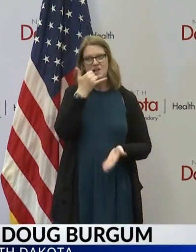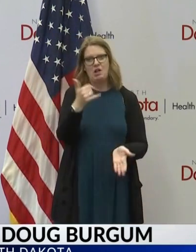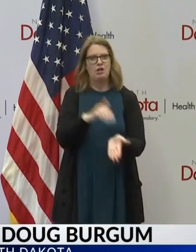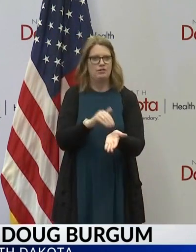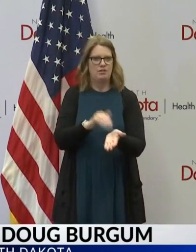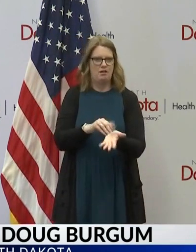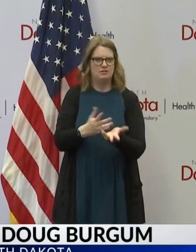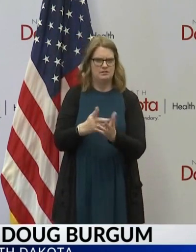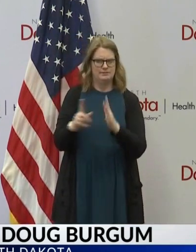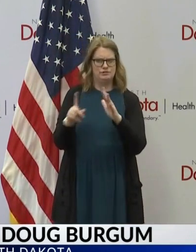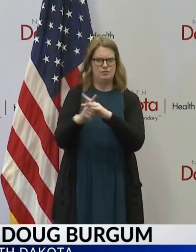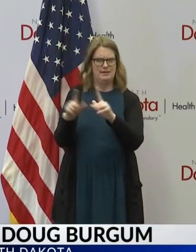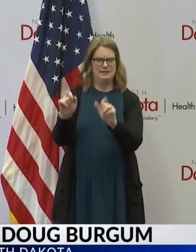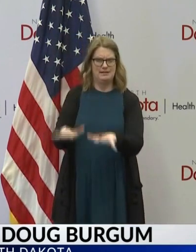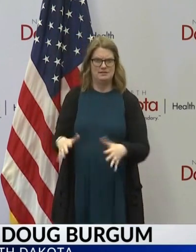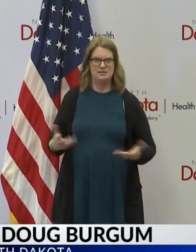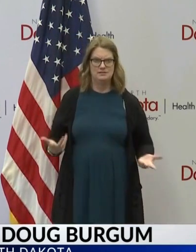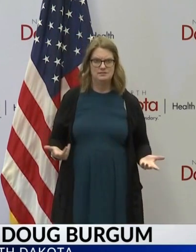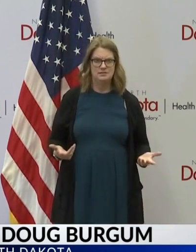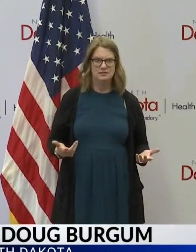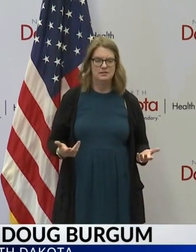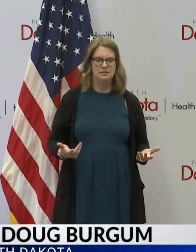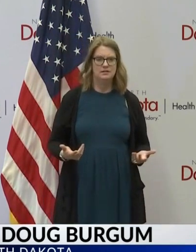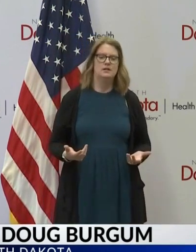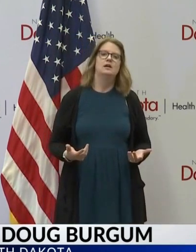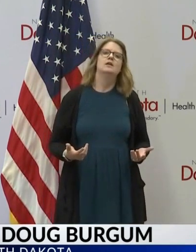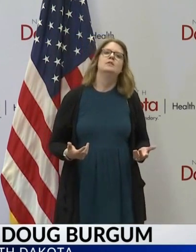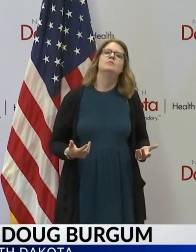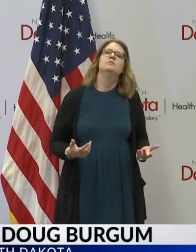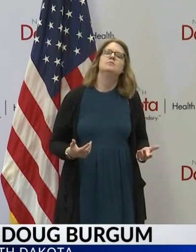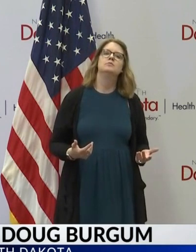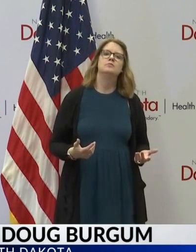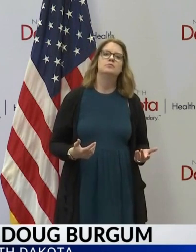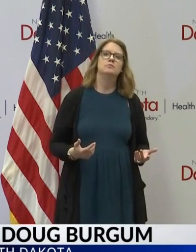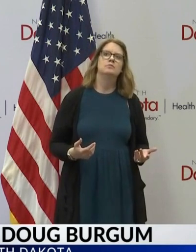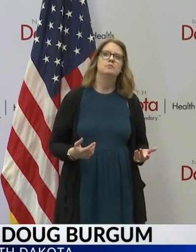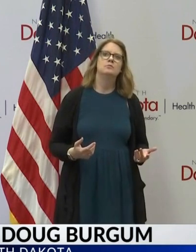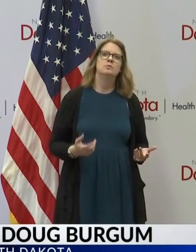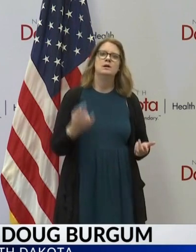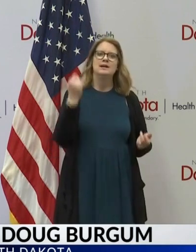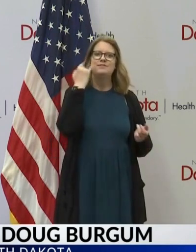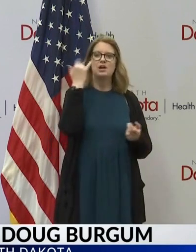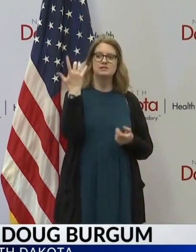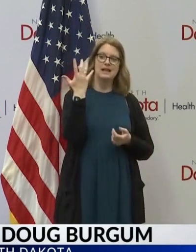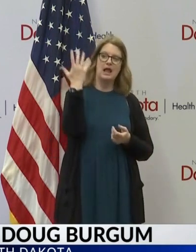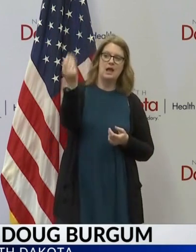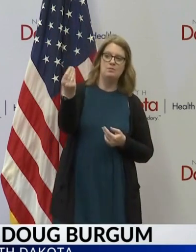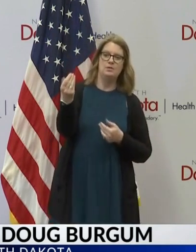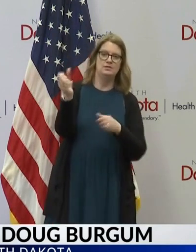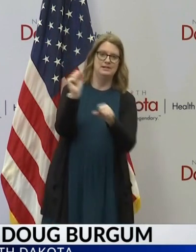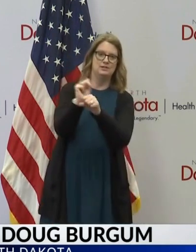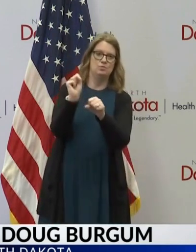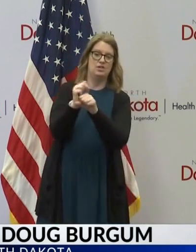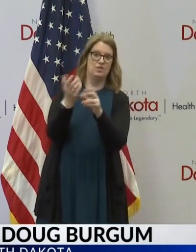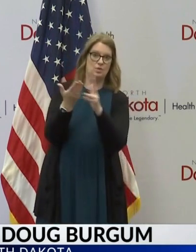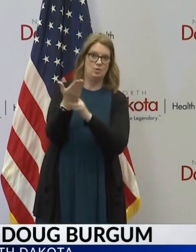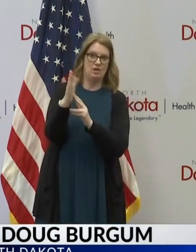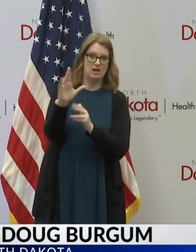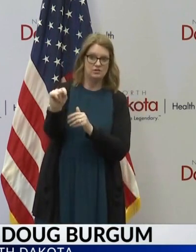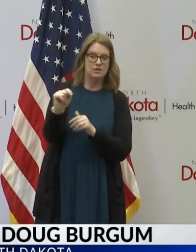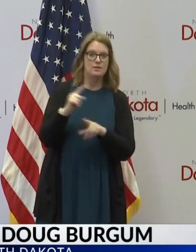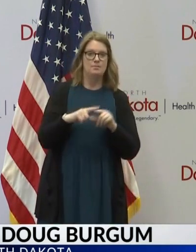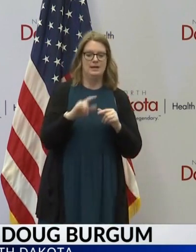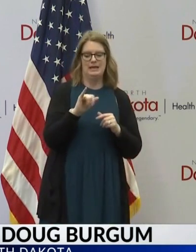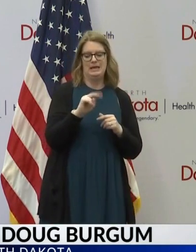go get tested. I mean, everybody, that's what I'll call the, if ours is, outbound, where we're going out and doing this work through contact tracing,